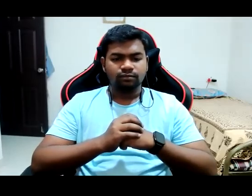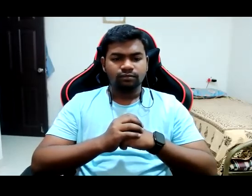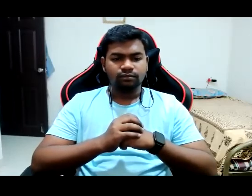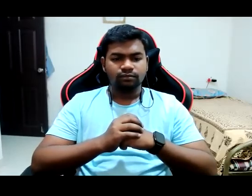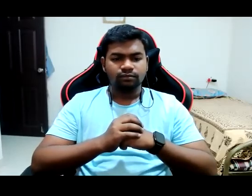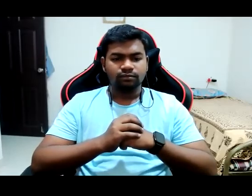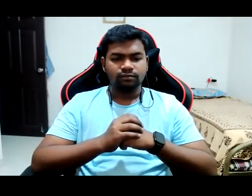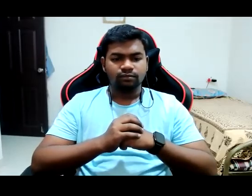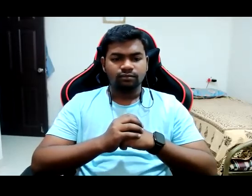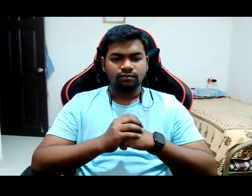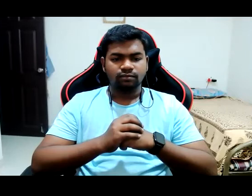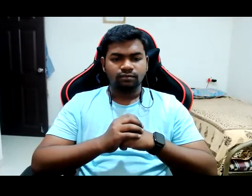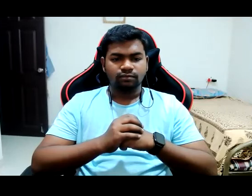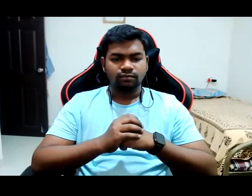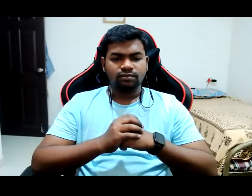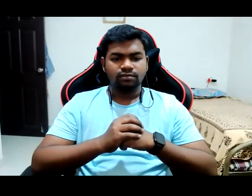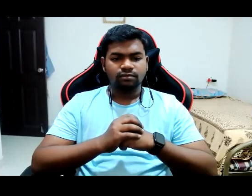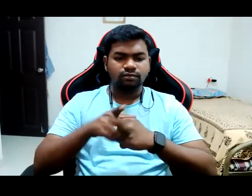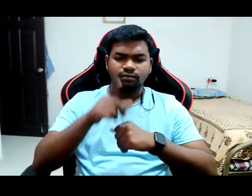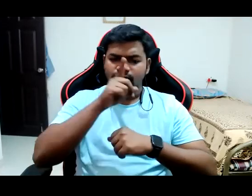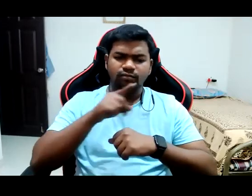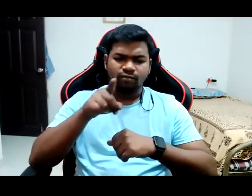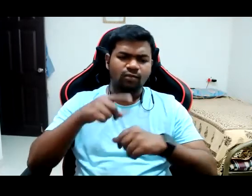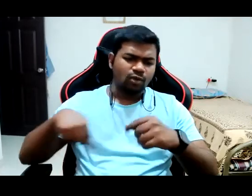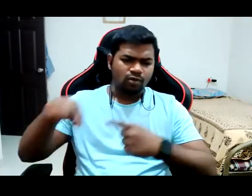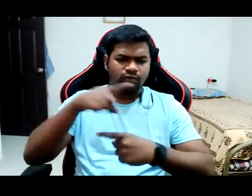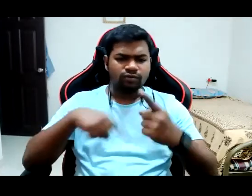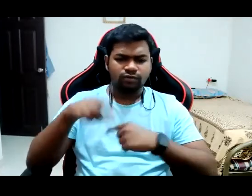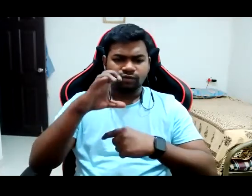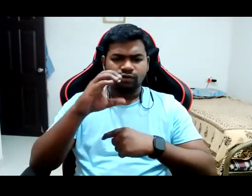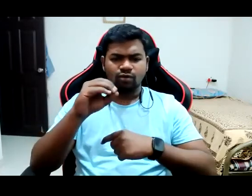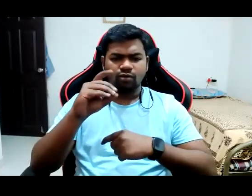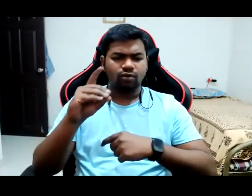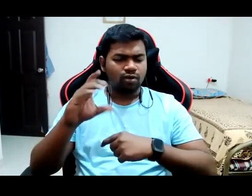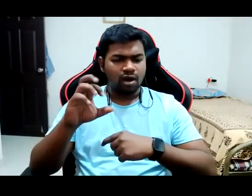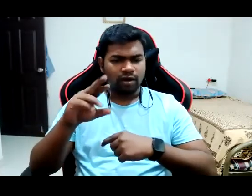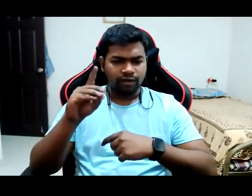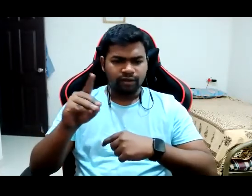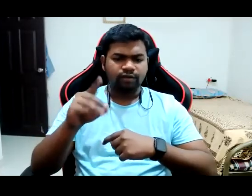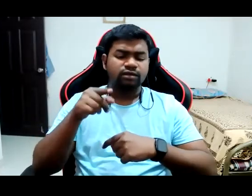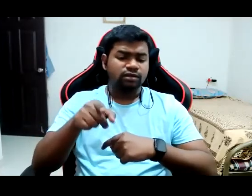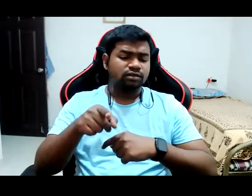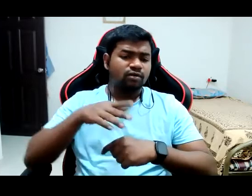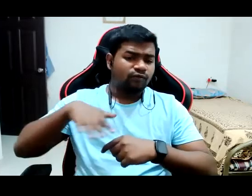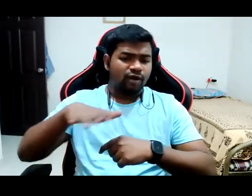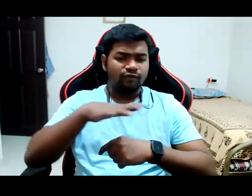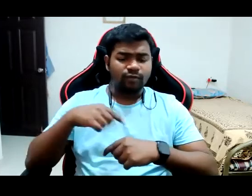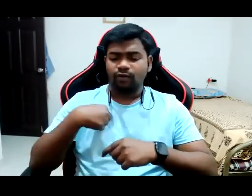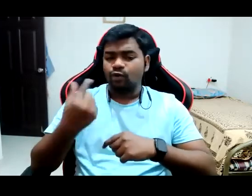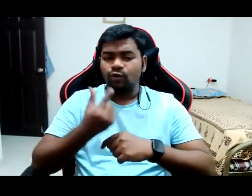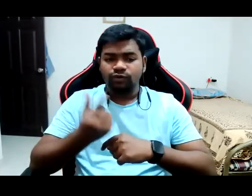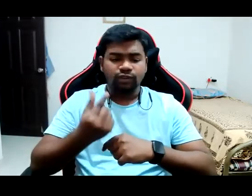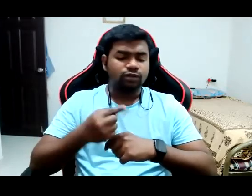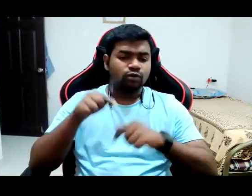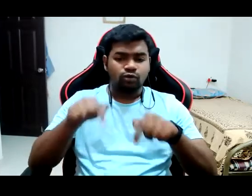Okay, so I take that silence as everyone is on Discord. So Discord is the channel, the platform that we are using to run